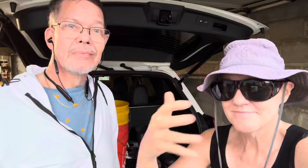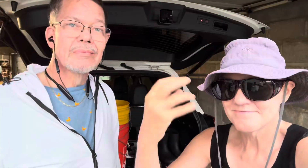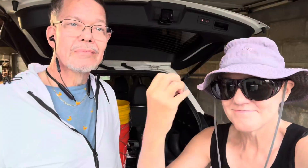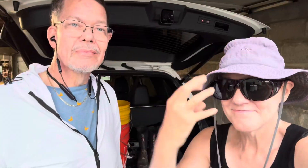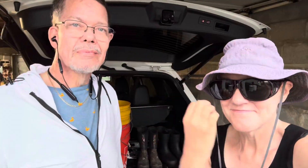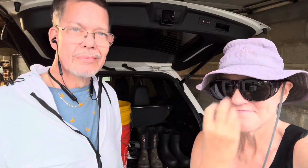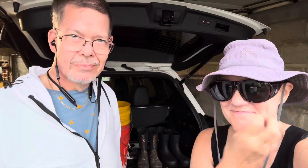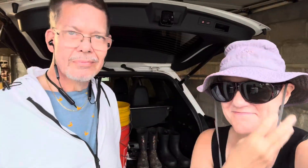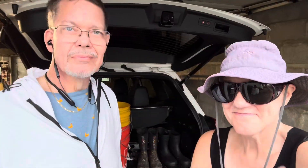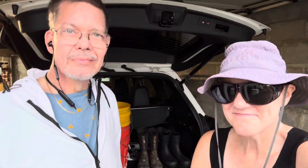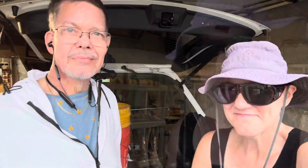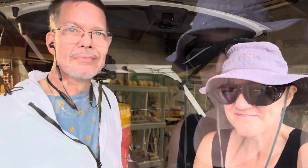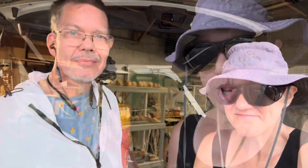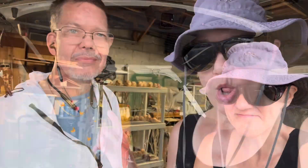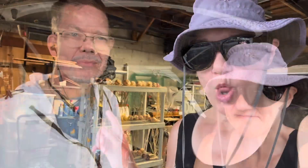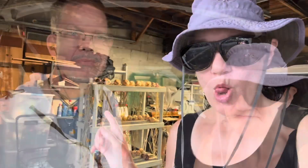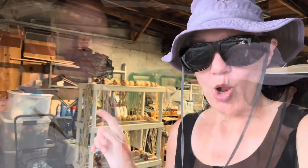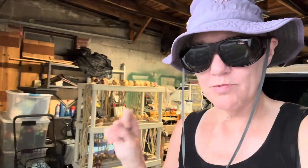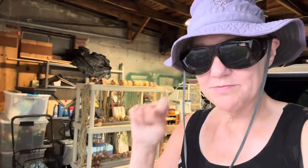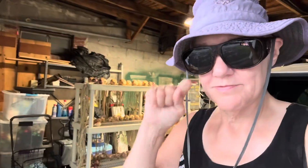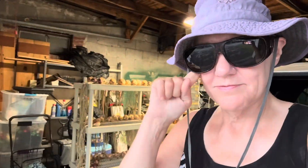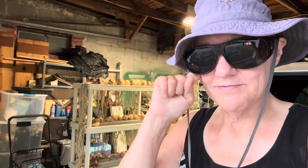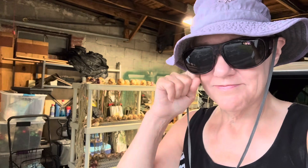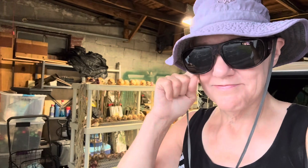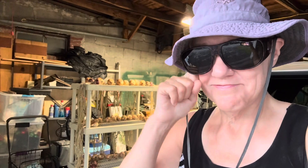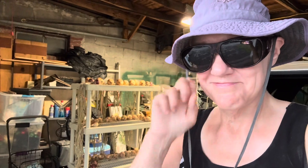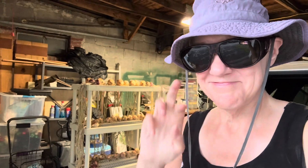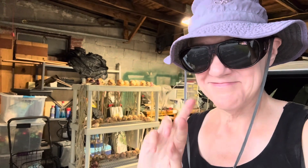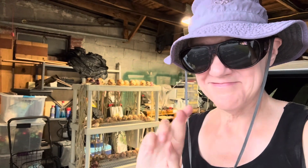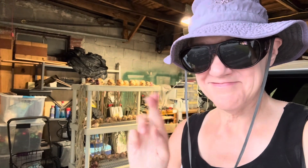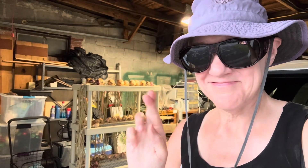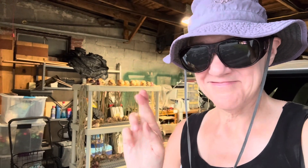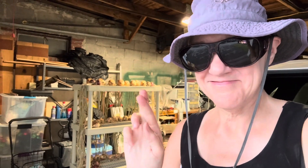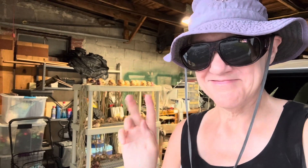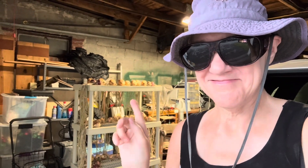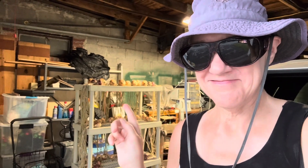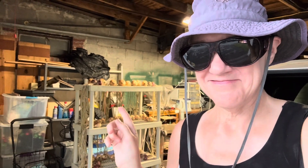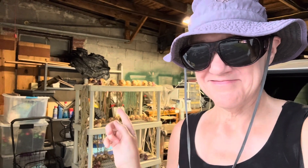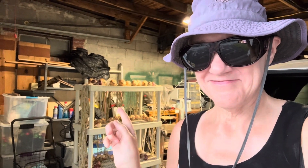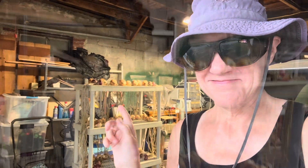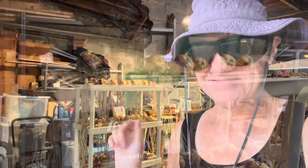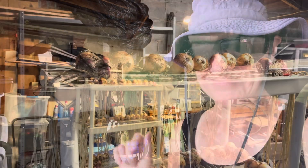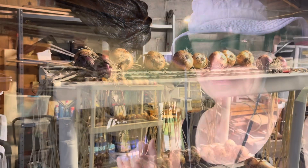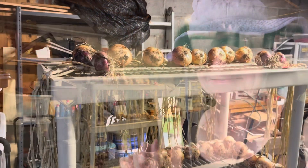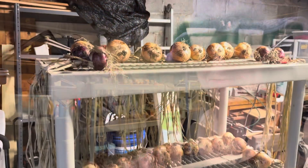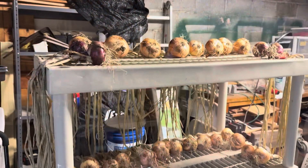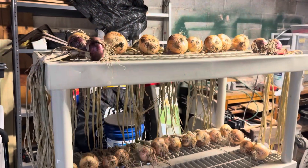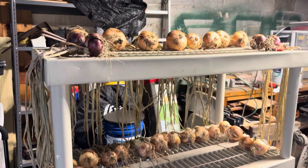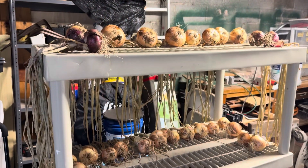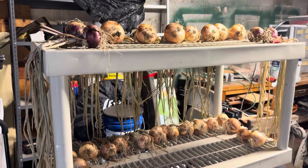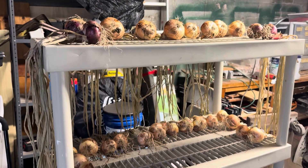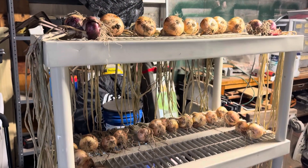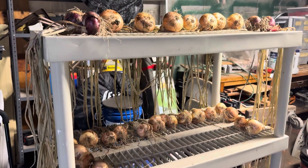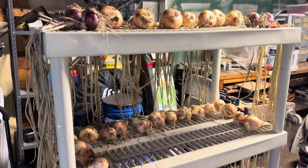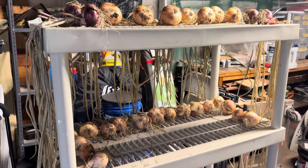You ready to go harvest sunflowers? Yep. And look at the onions. These are all ready for storage.